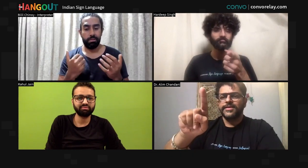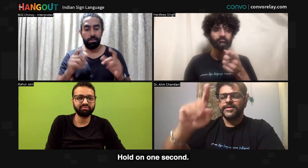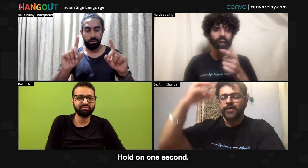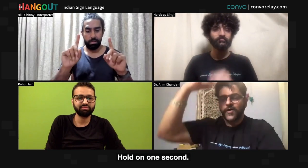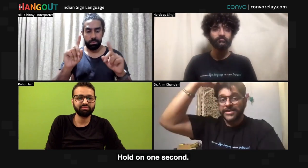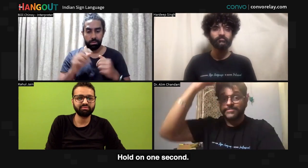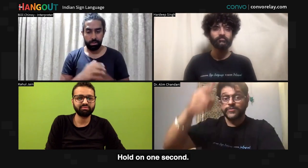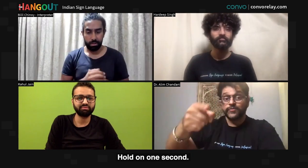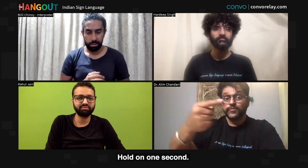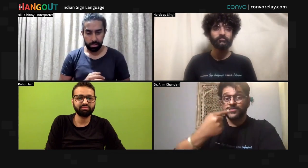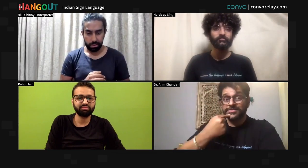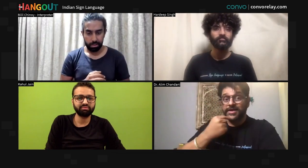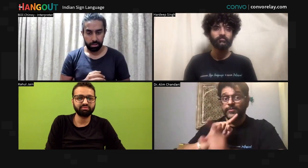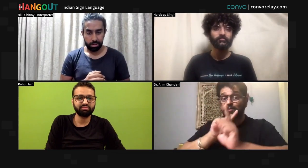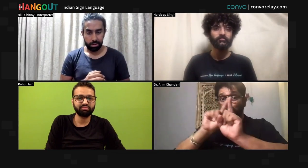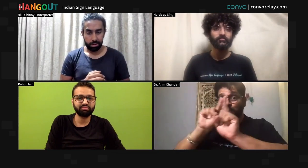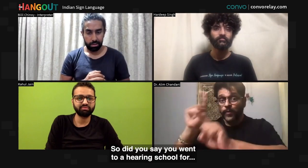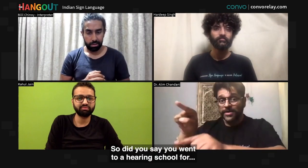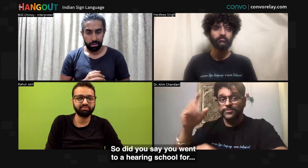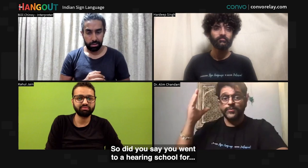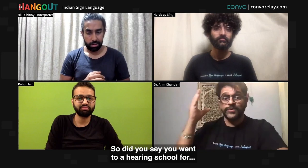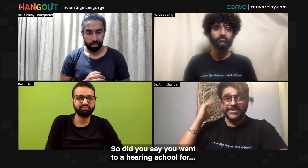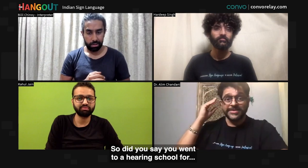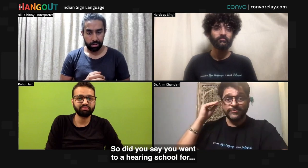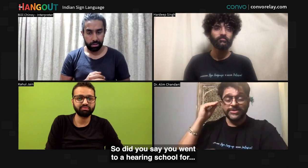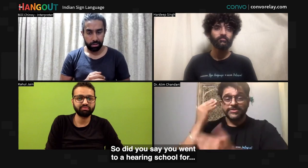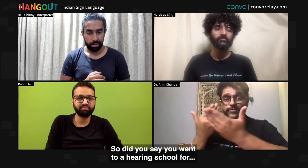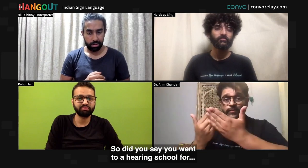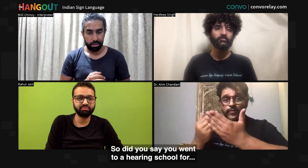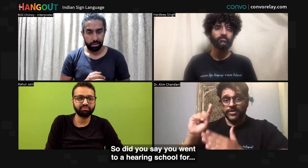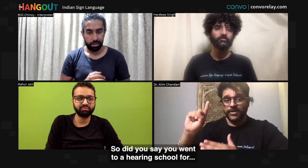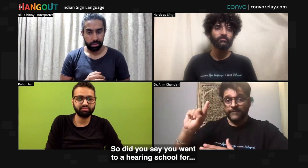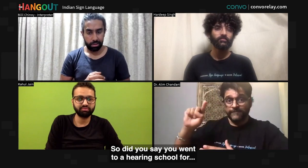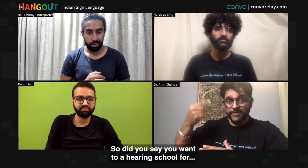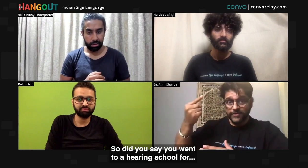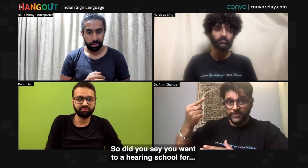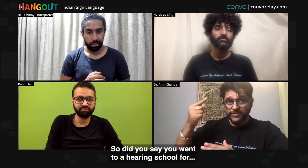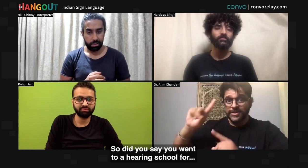So, hold on one second. So, did you say you went to a hearing school for,